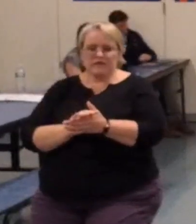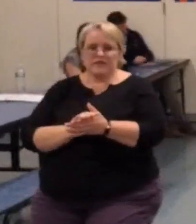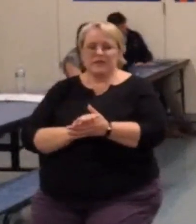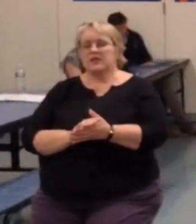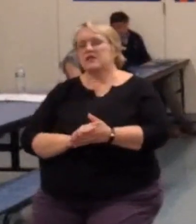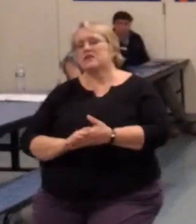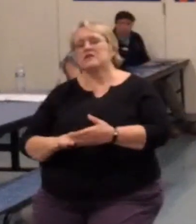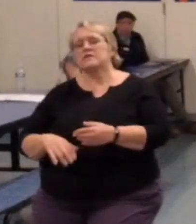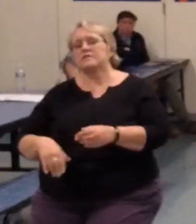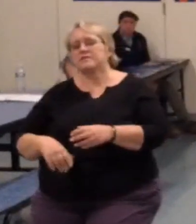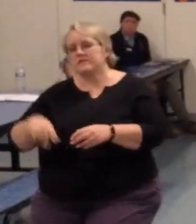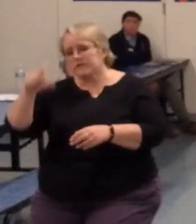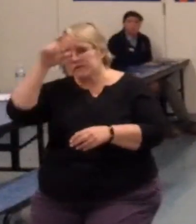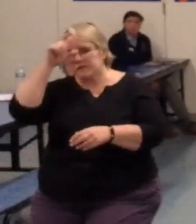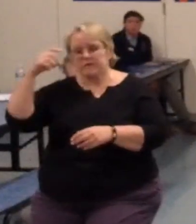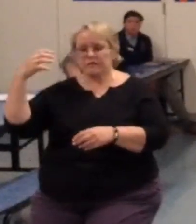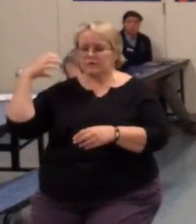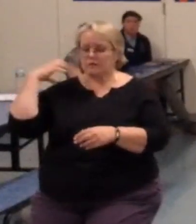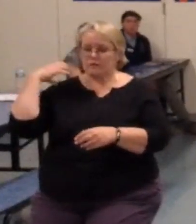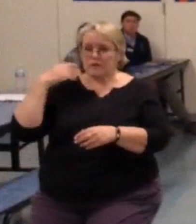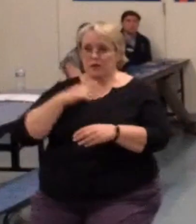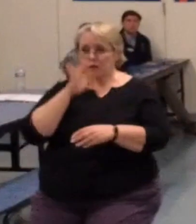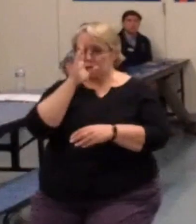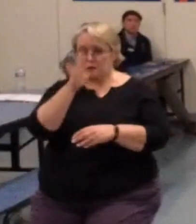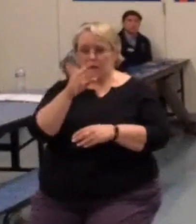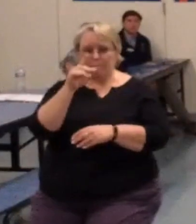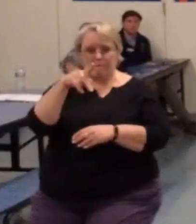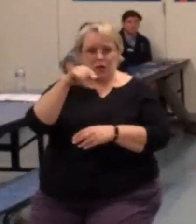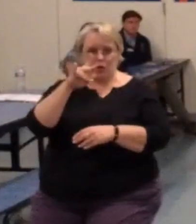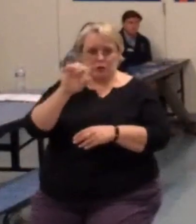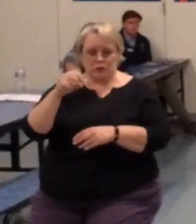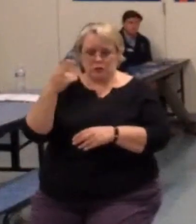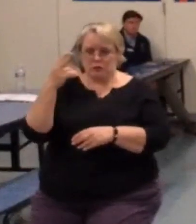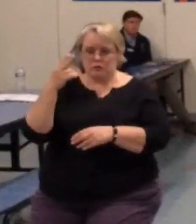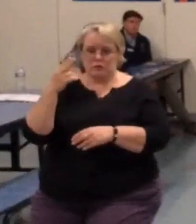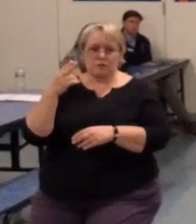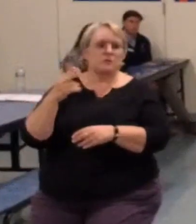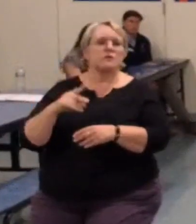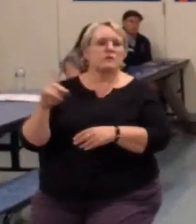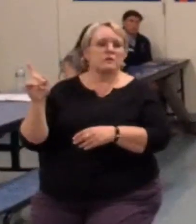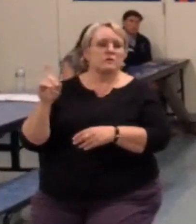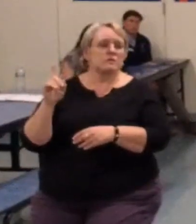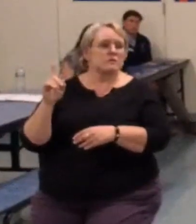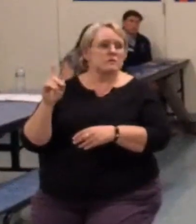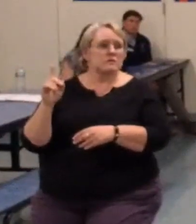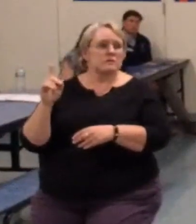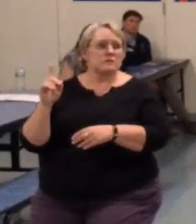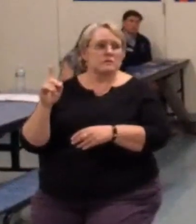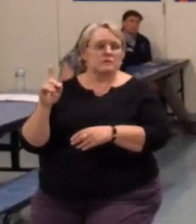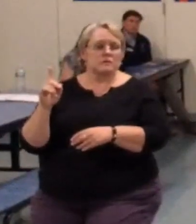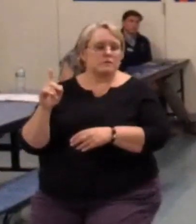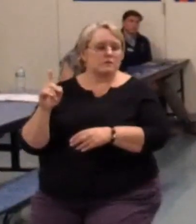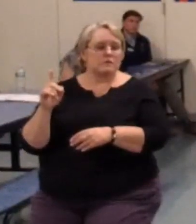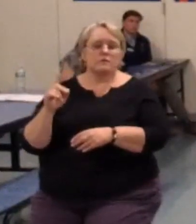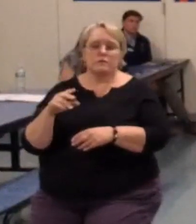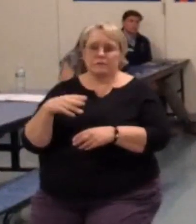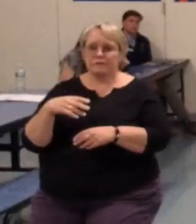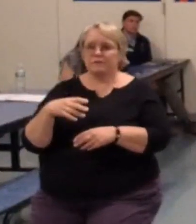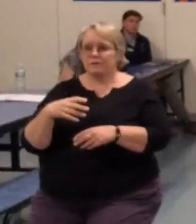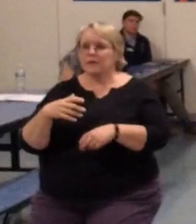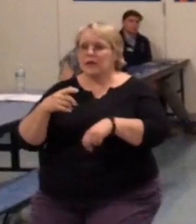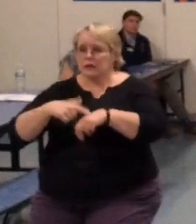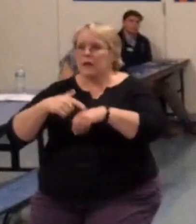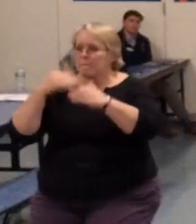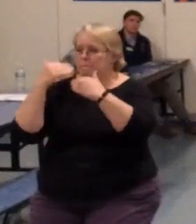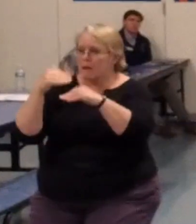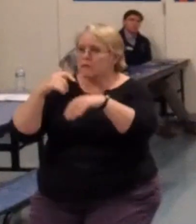chief, I understand going like straight down Parish, where it does keep the time to